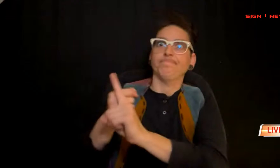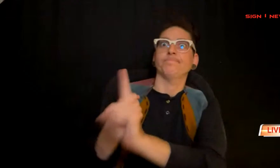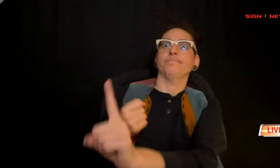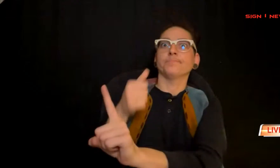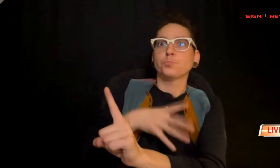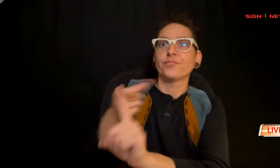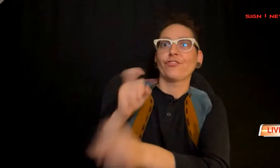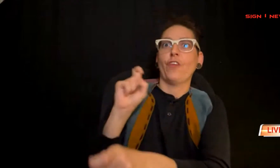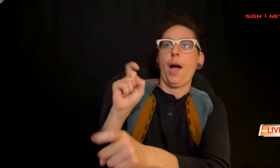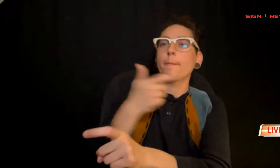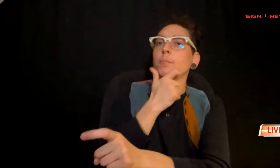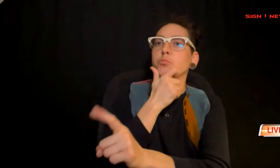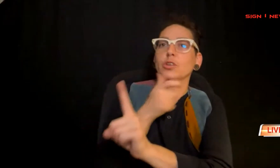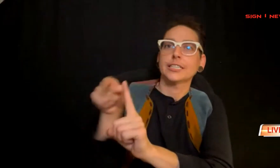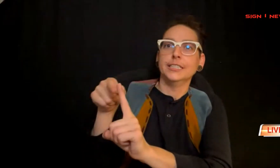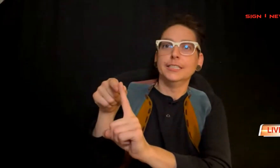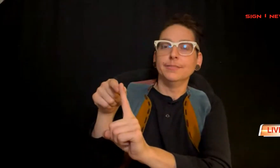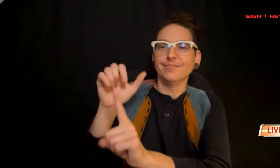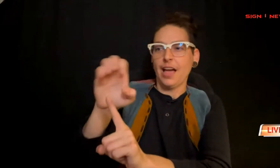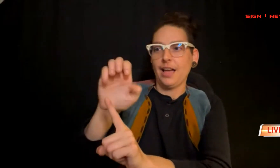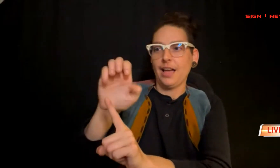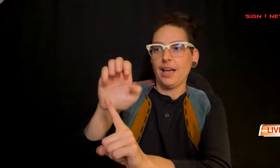They did interview some other people from Britain,